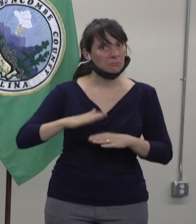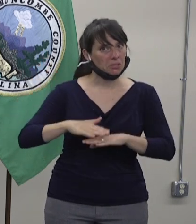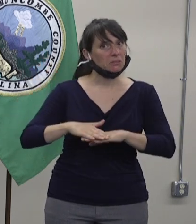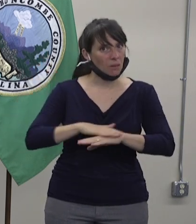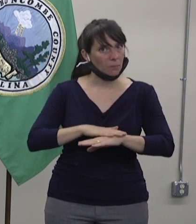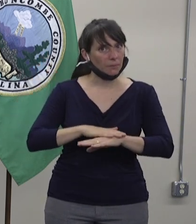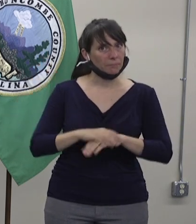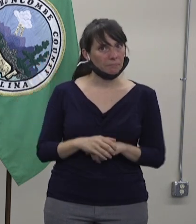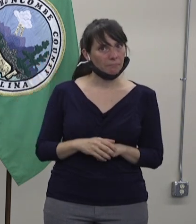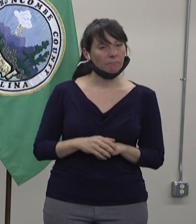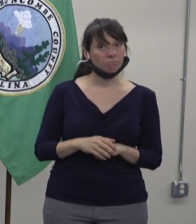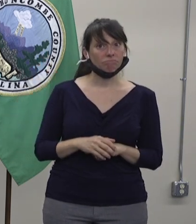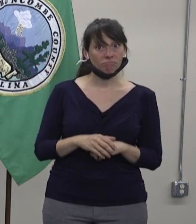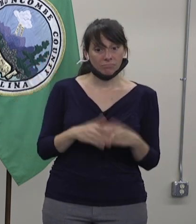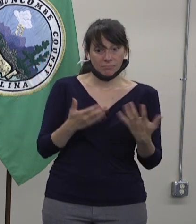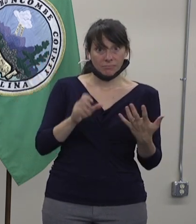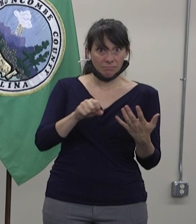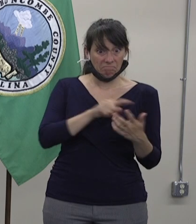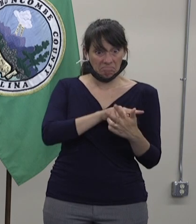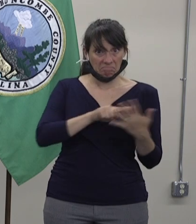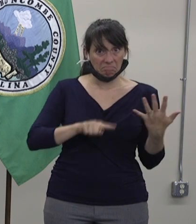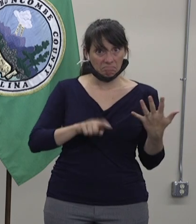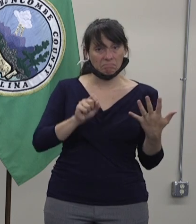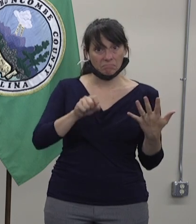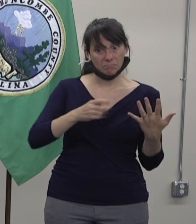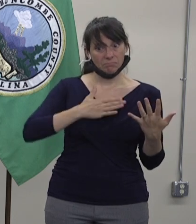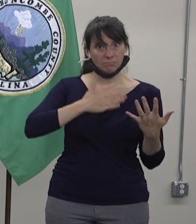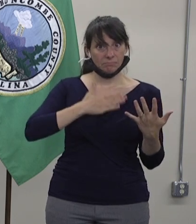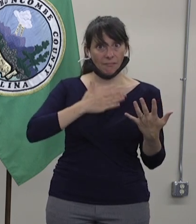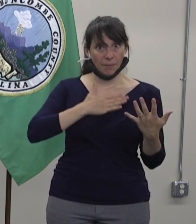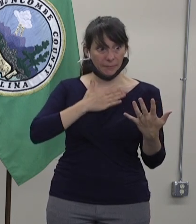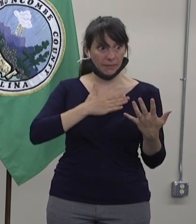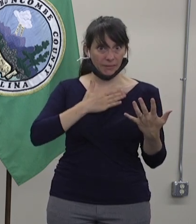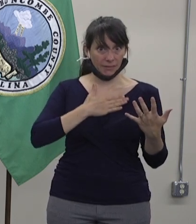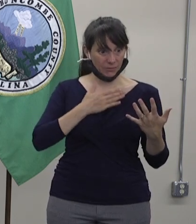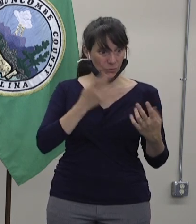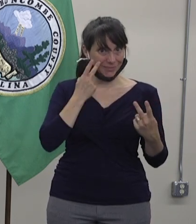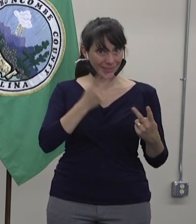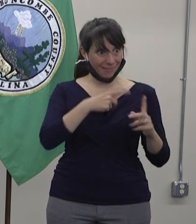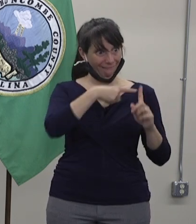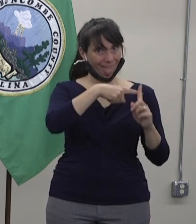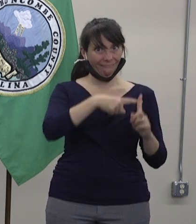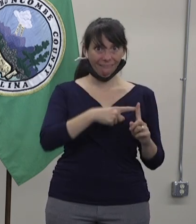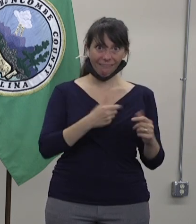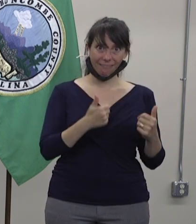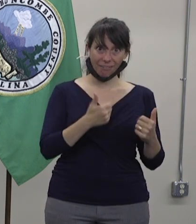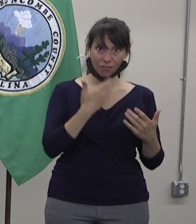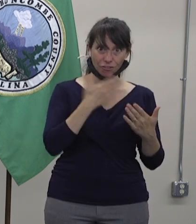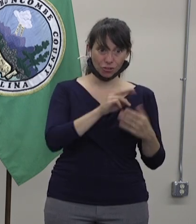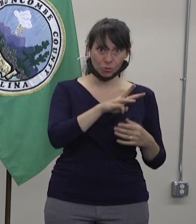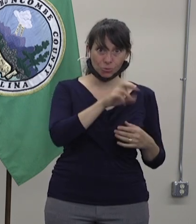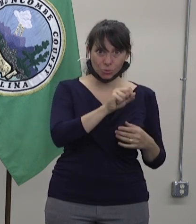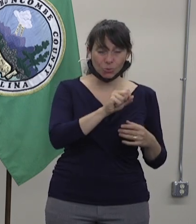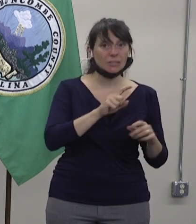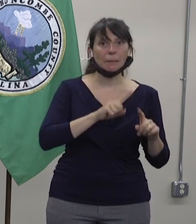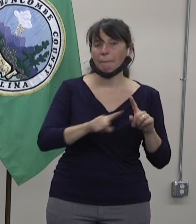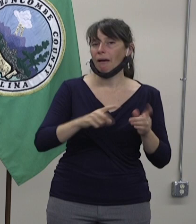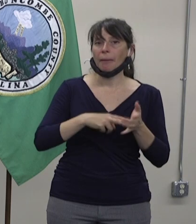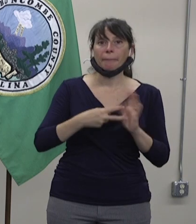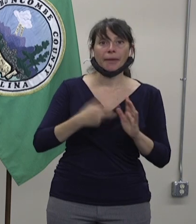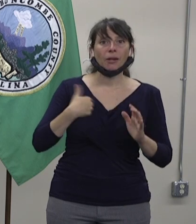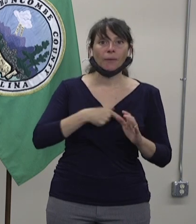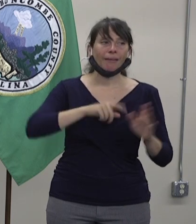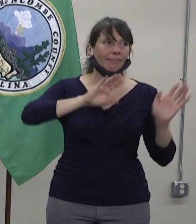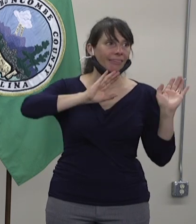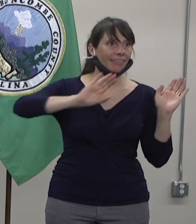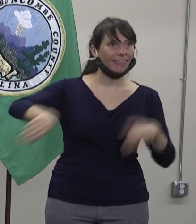we are pleased to see improvement in these numbers and trends, we must not become complacent and let our guard down. Now is